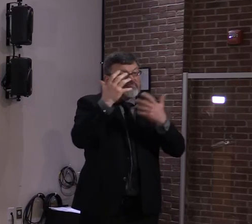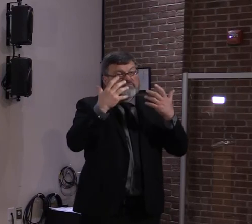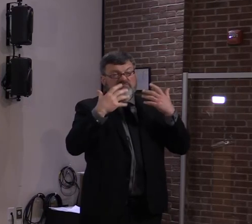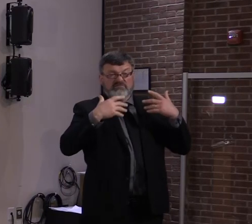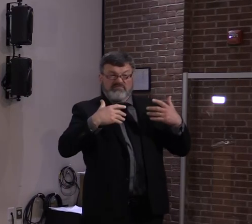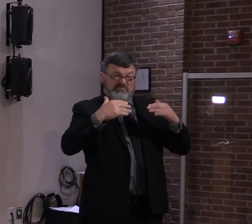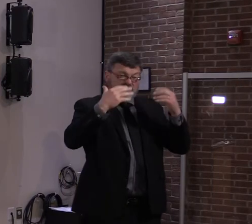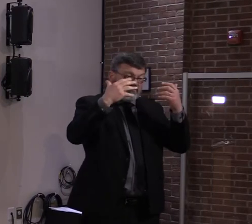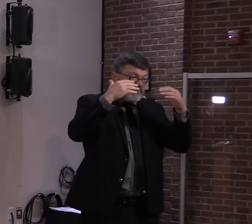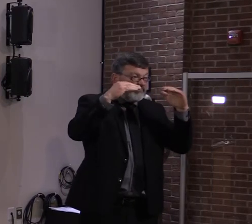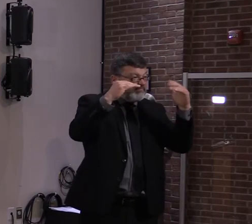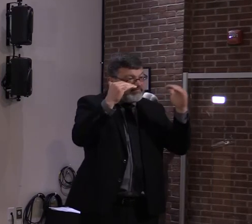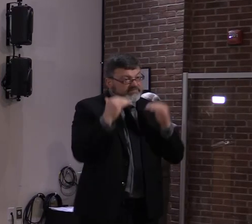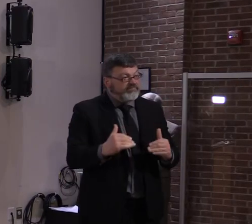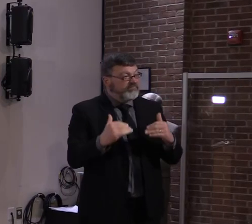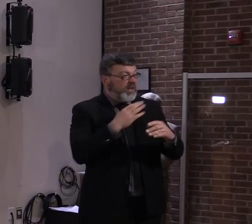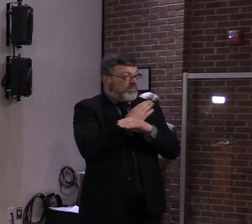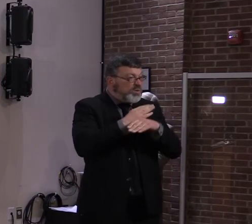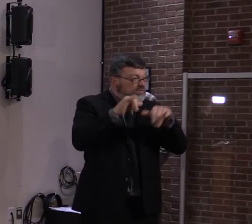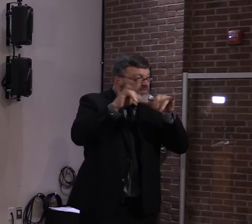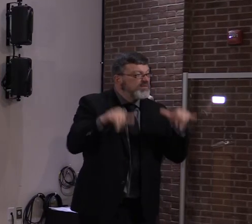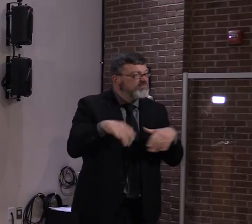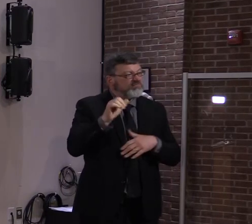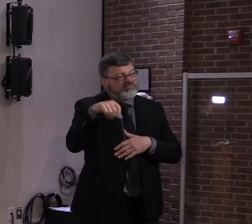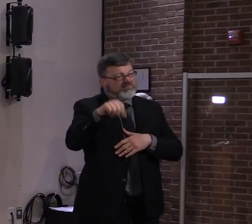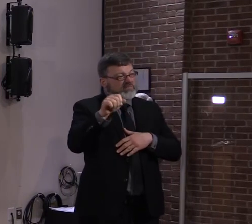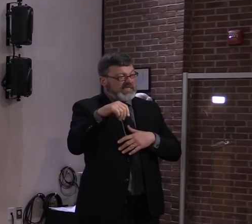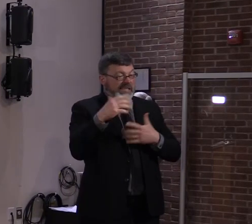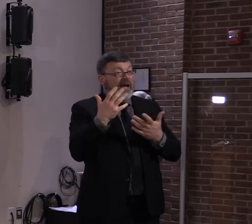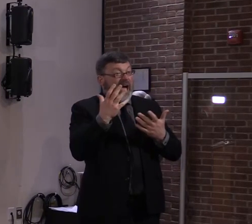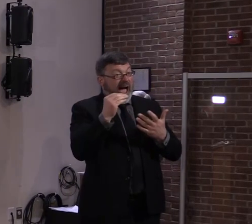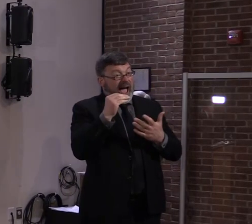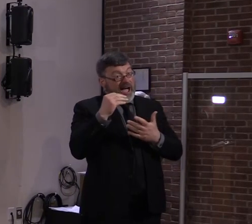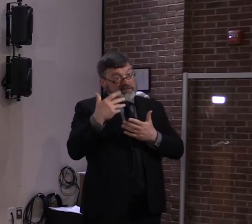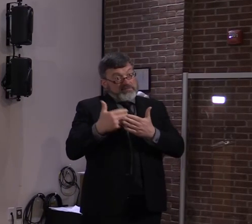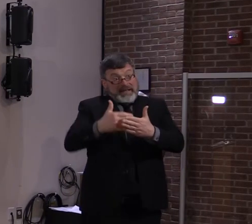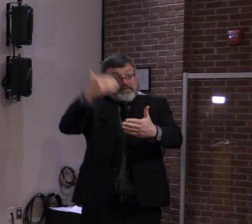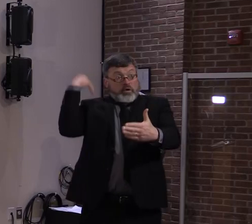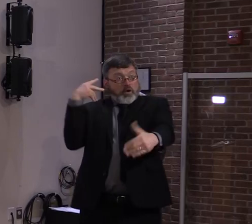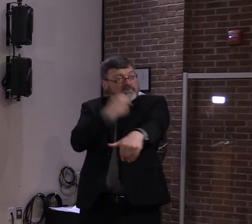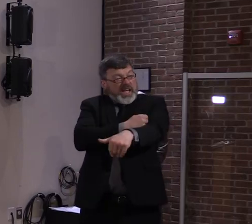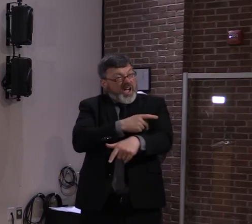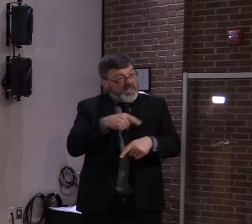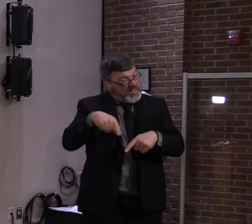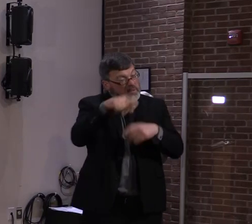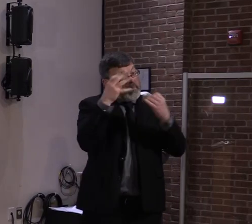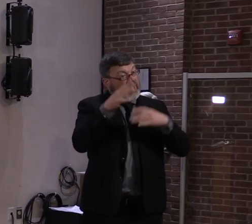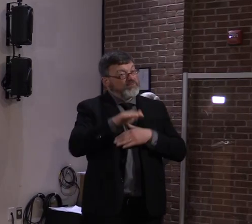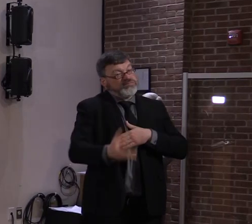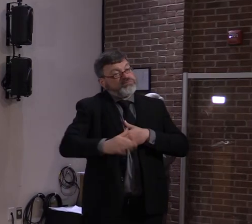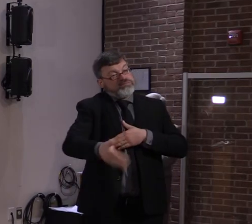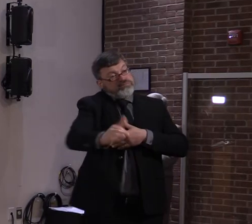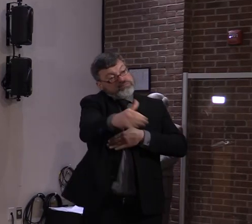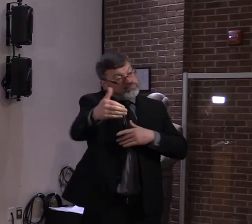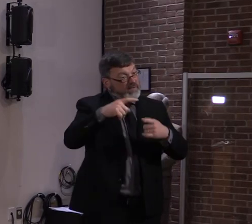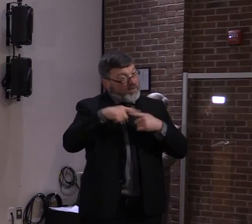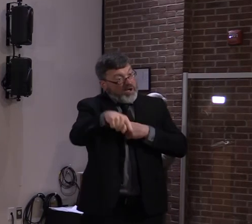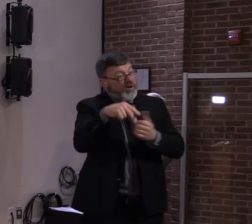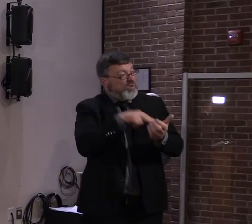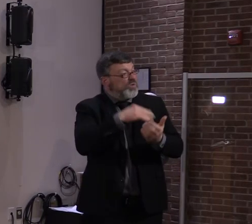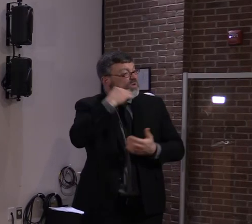death. And so that's why we wanted to get the vaccine in the arms of the staff as quick as